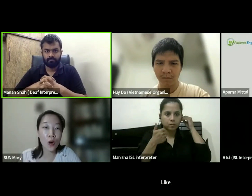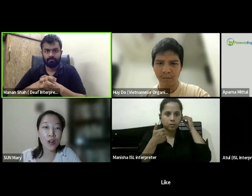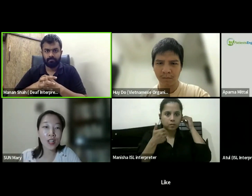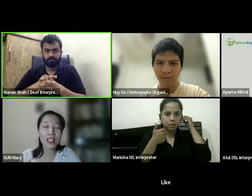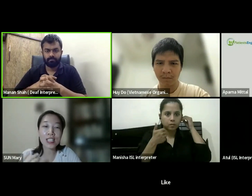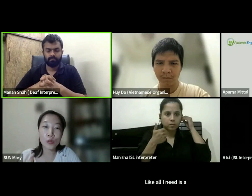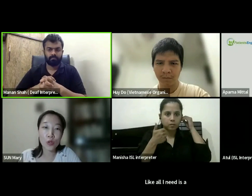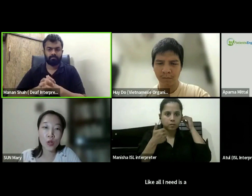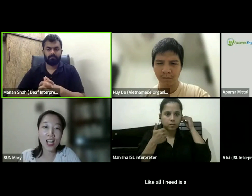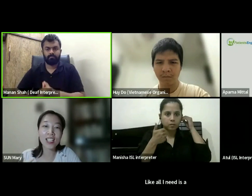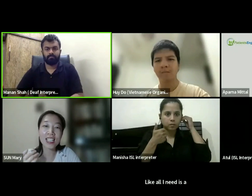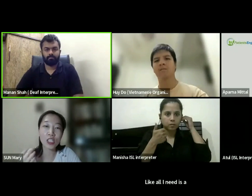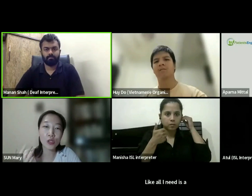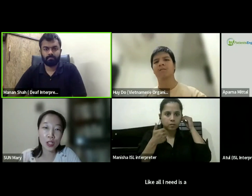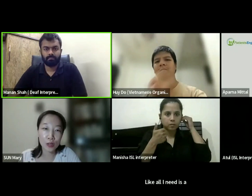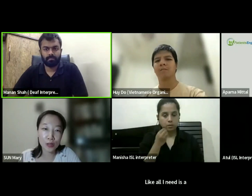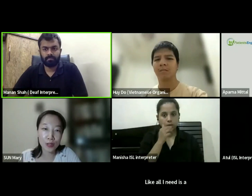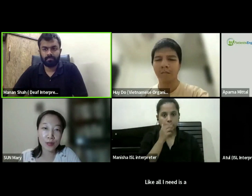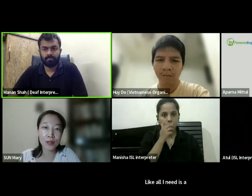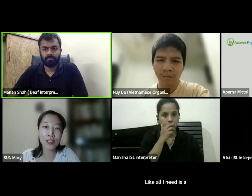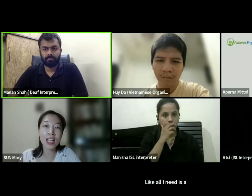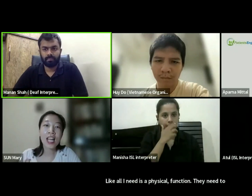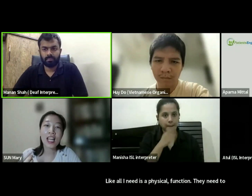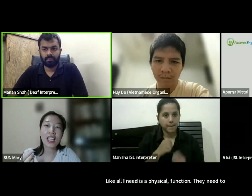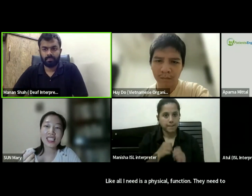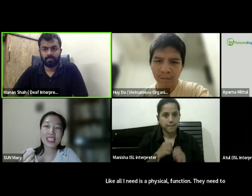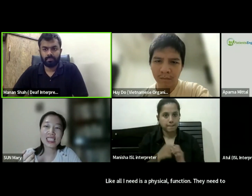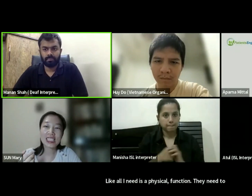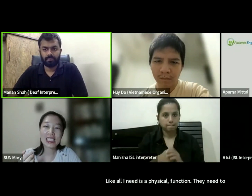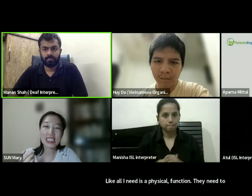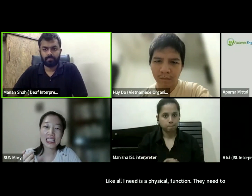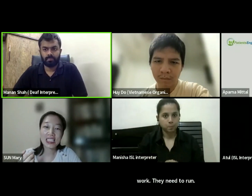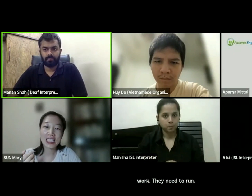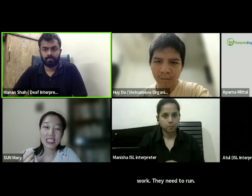to walk, they need to run, they need to go to school.